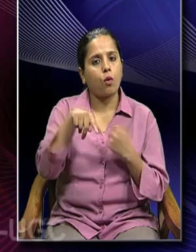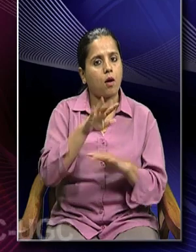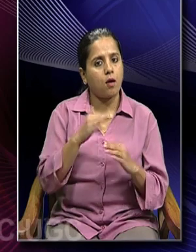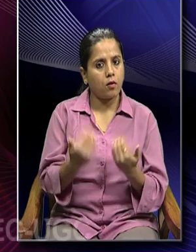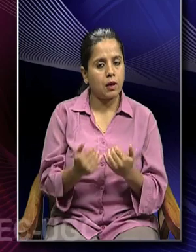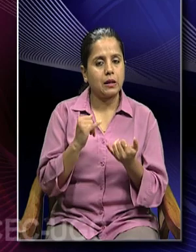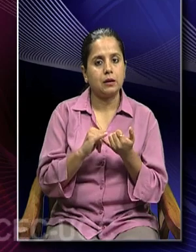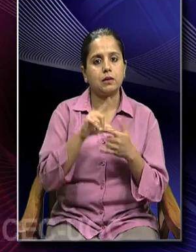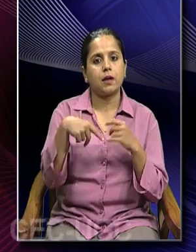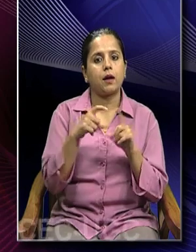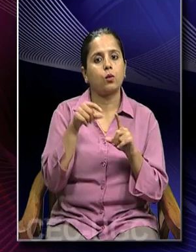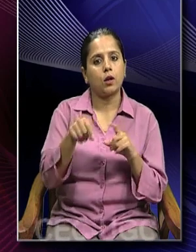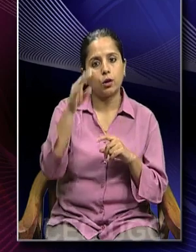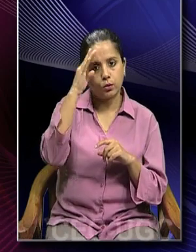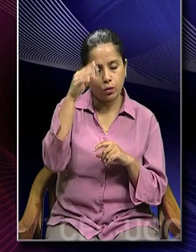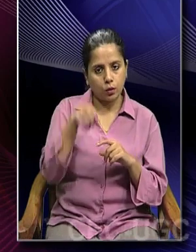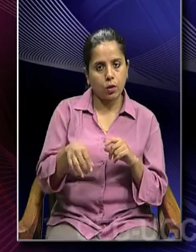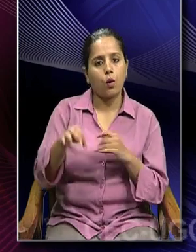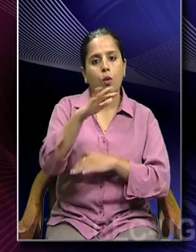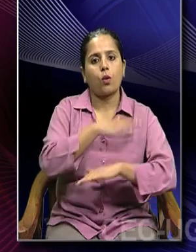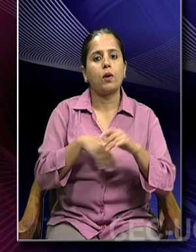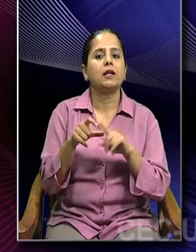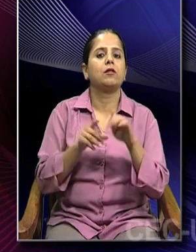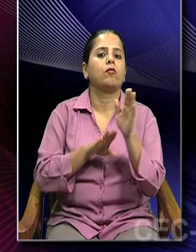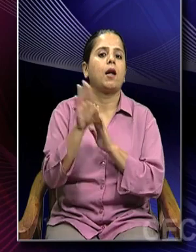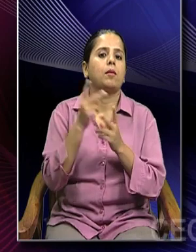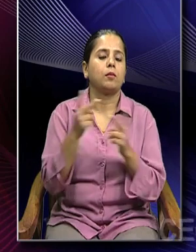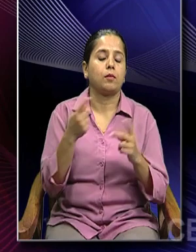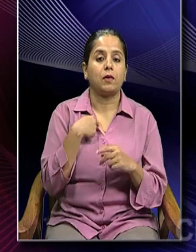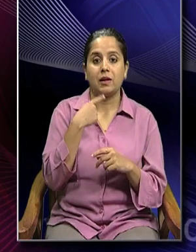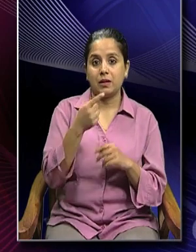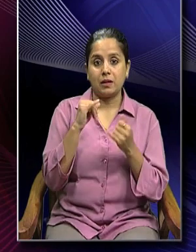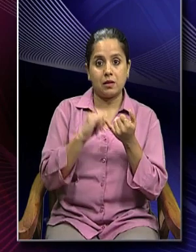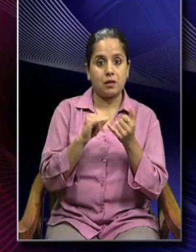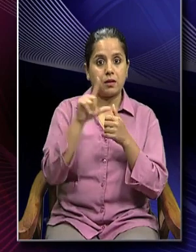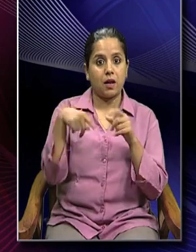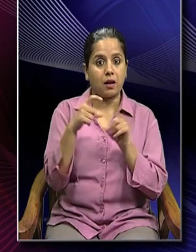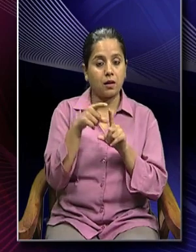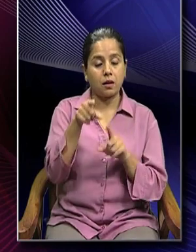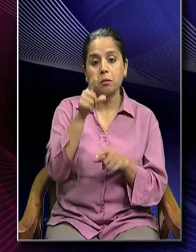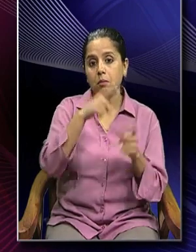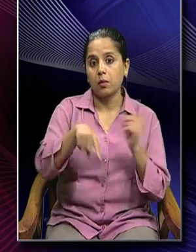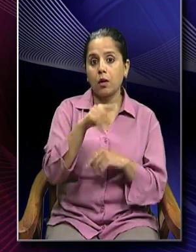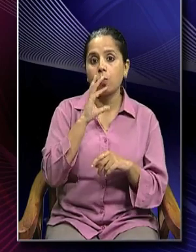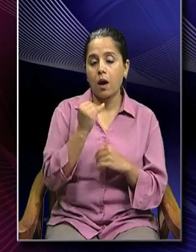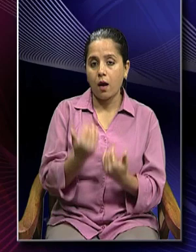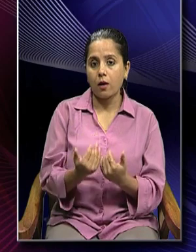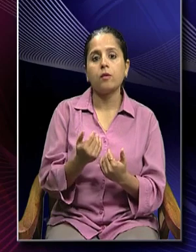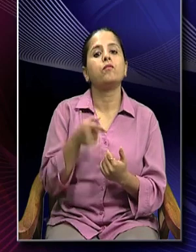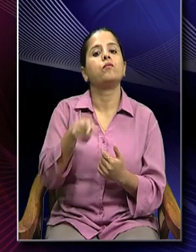the sacred in the theory of organizational development. And when we say sacred, people actually relate it